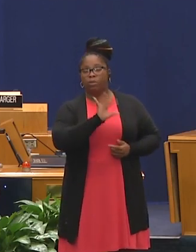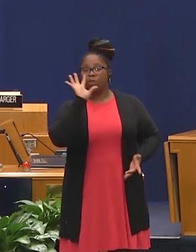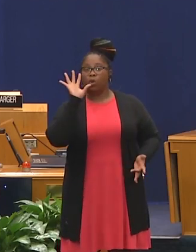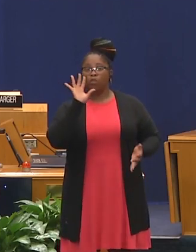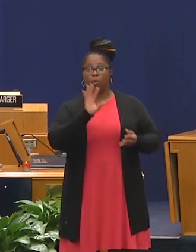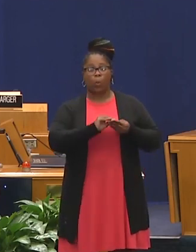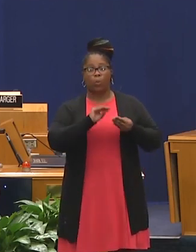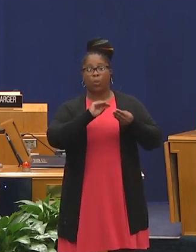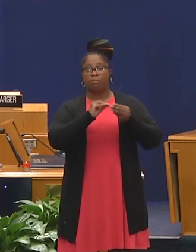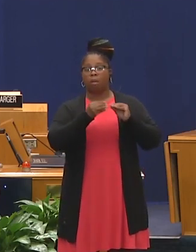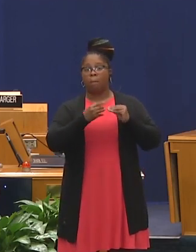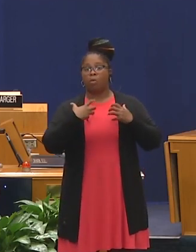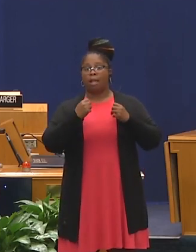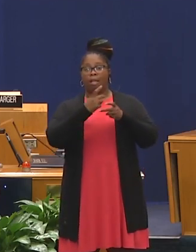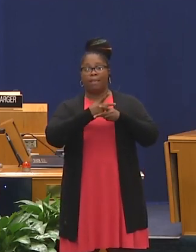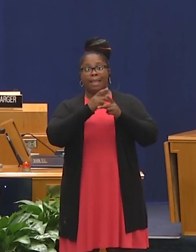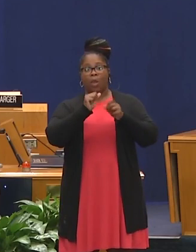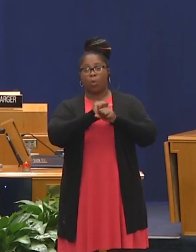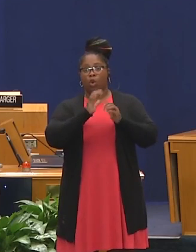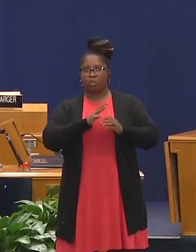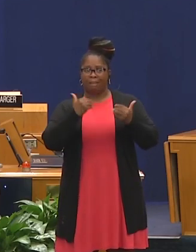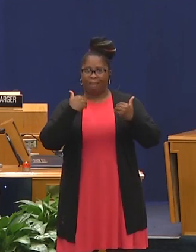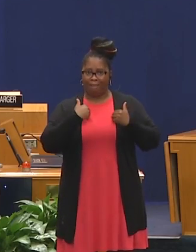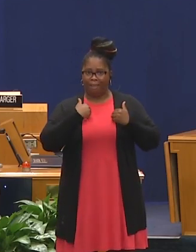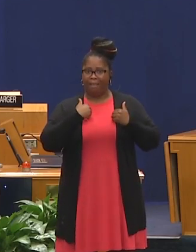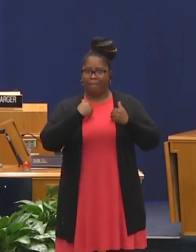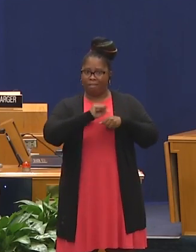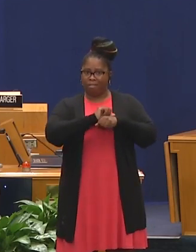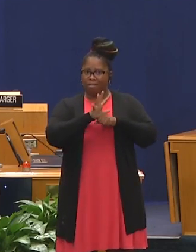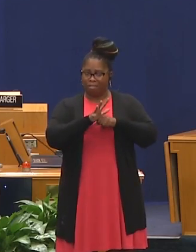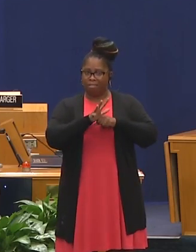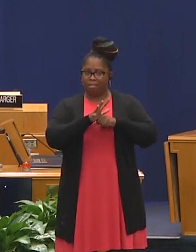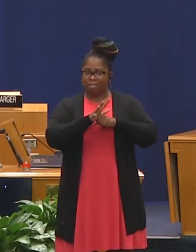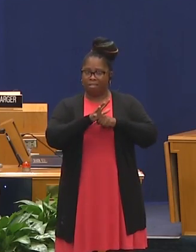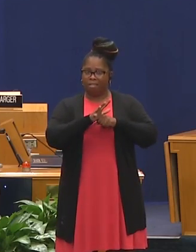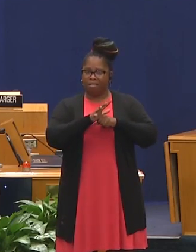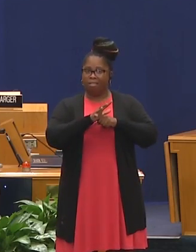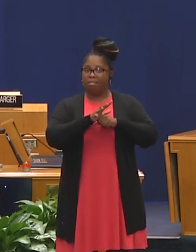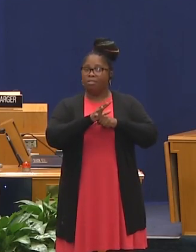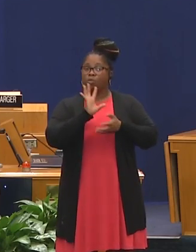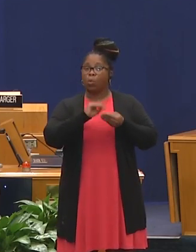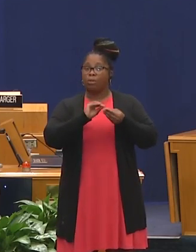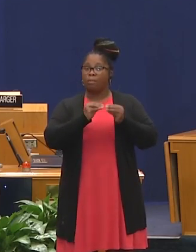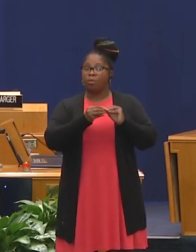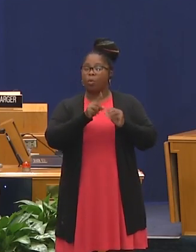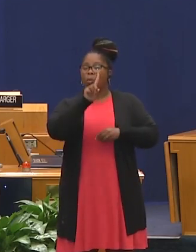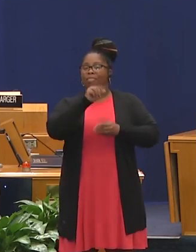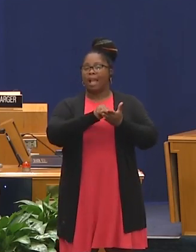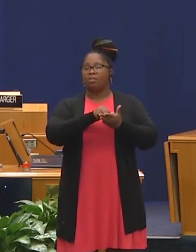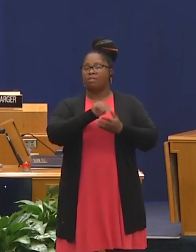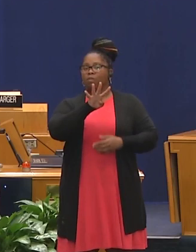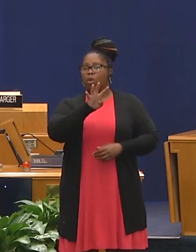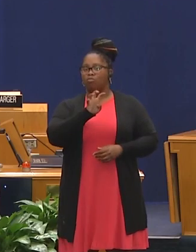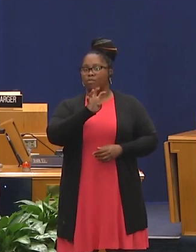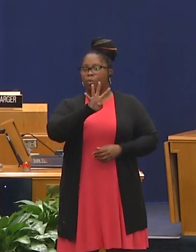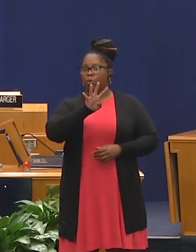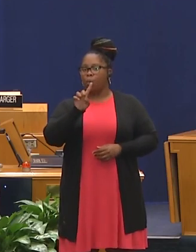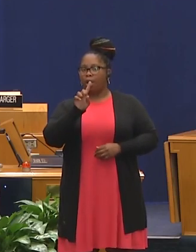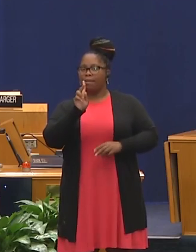of healthcare workers who are positive with COVID-19 to 1,441 people.